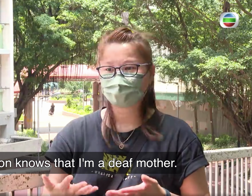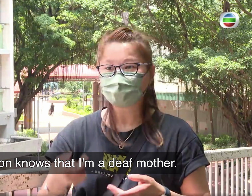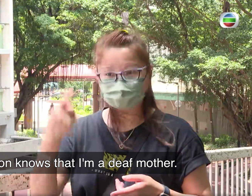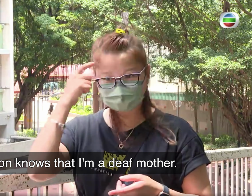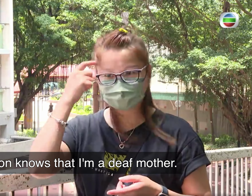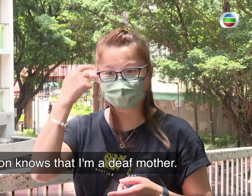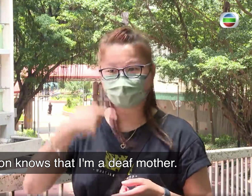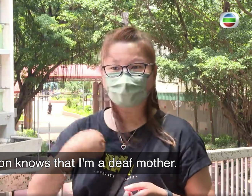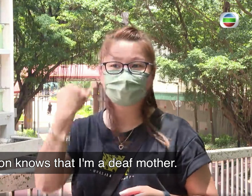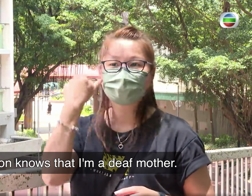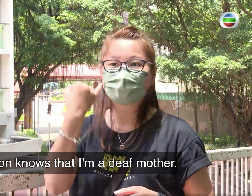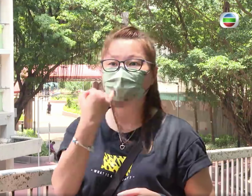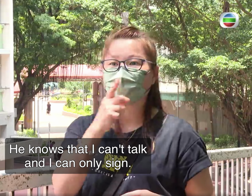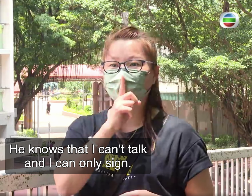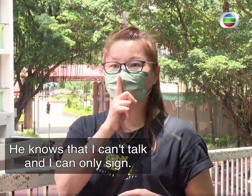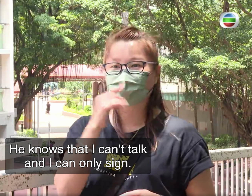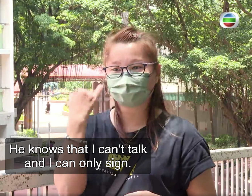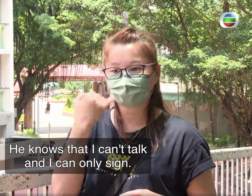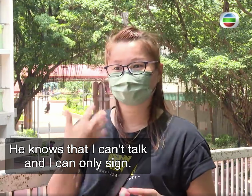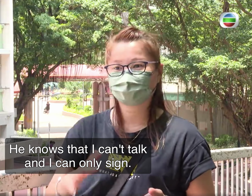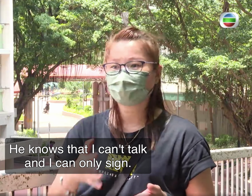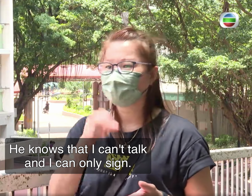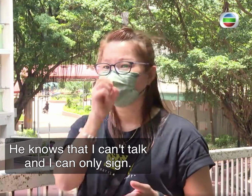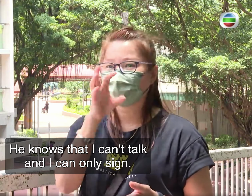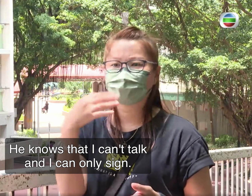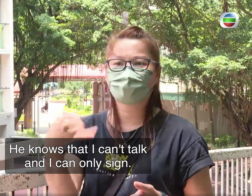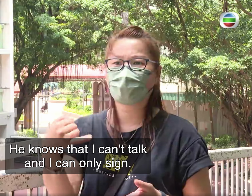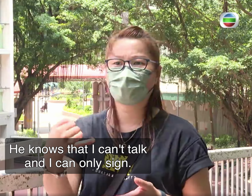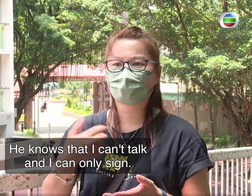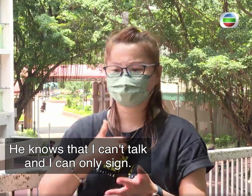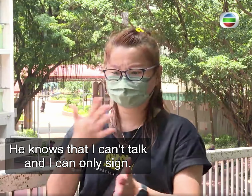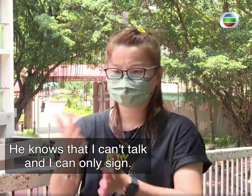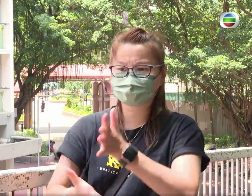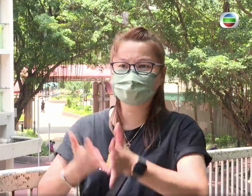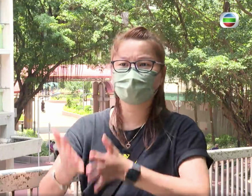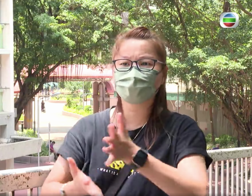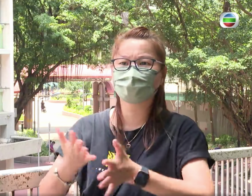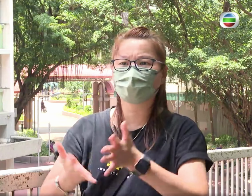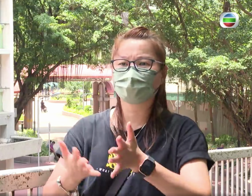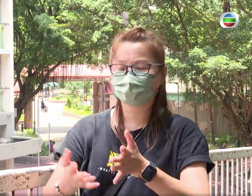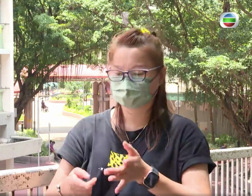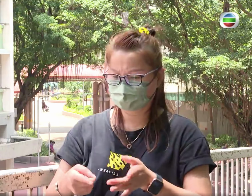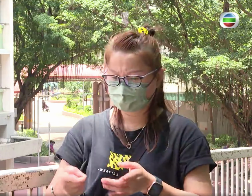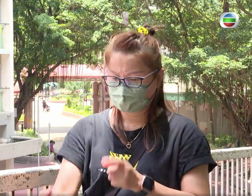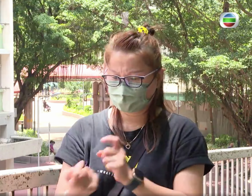Jason knows that I'm a deaf mother. He knows that I can't talk and I can only sign.